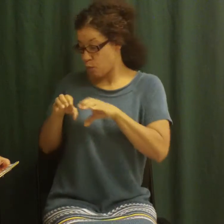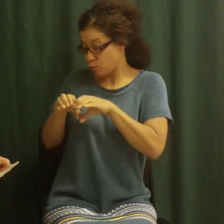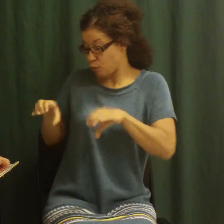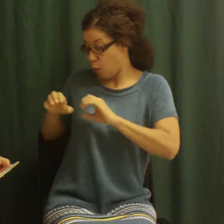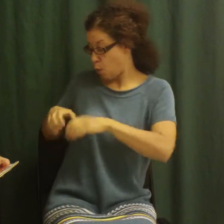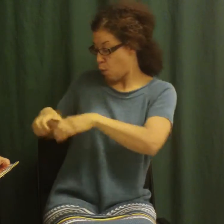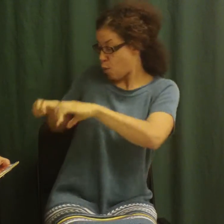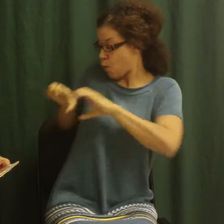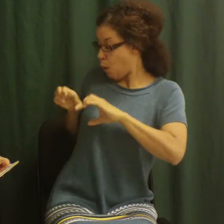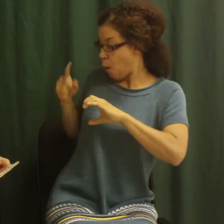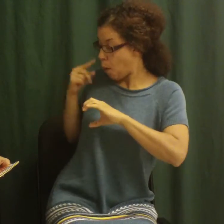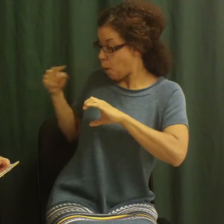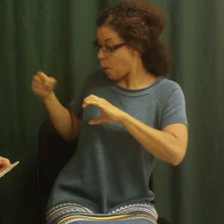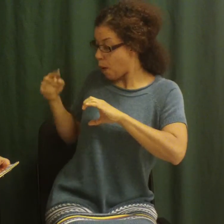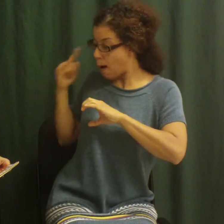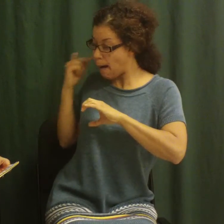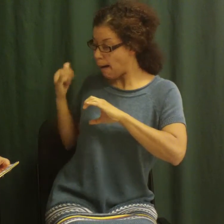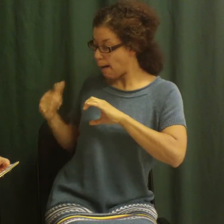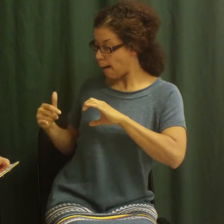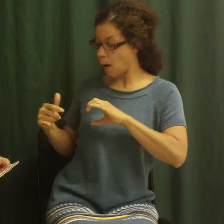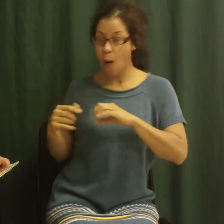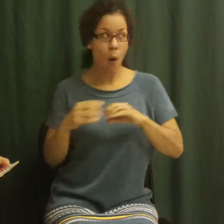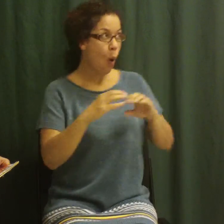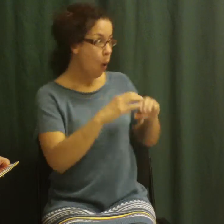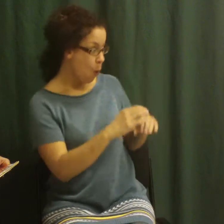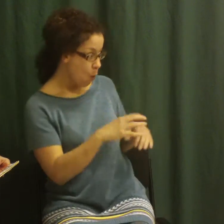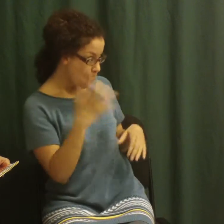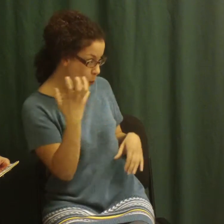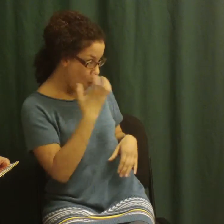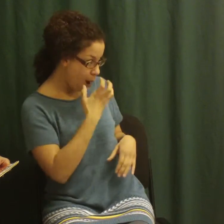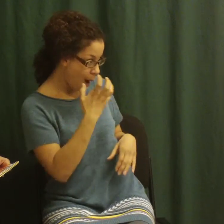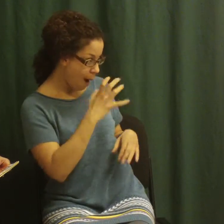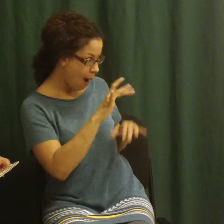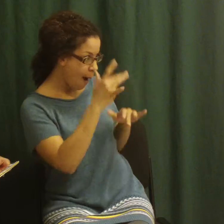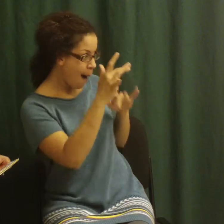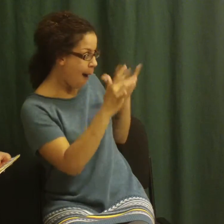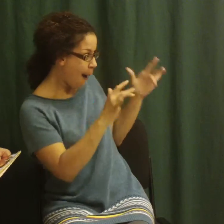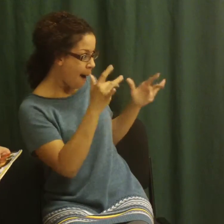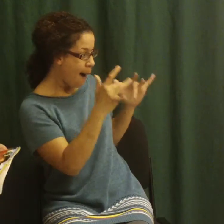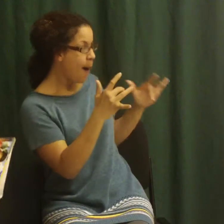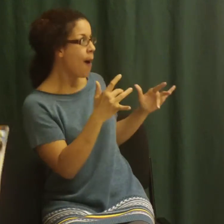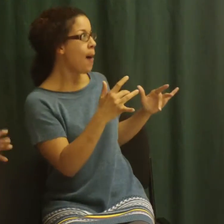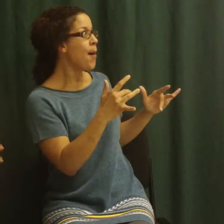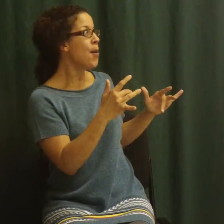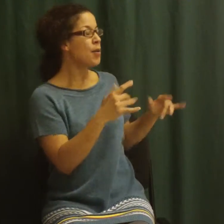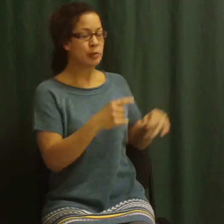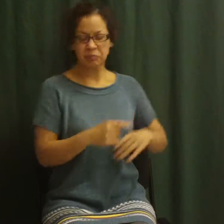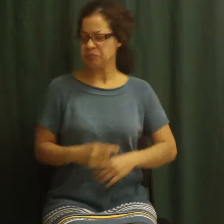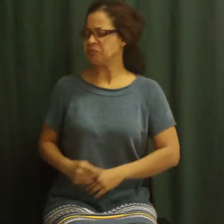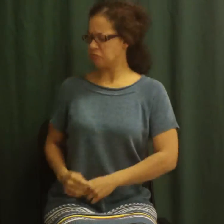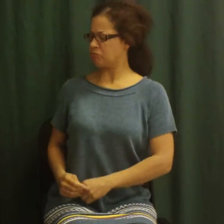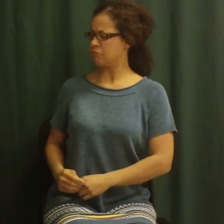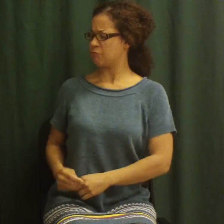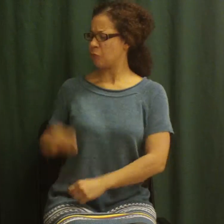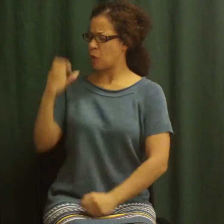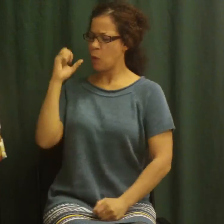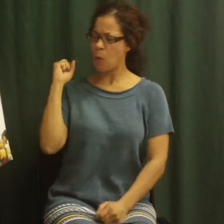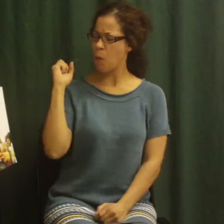he announced. "We're off," we all shouted, and then we set sail.